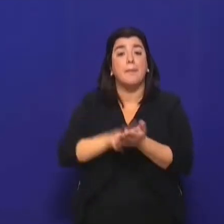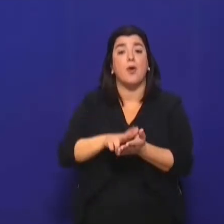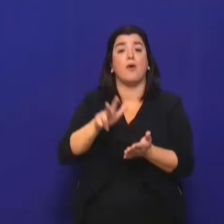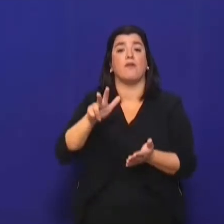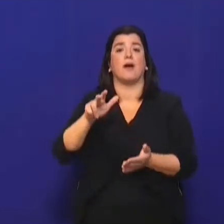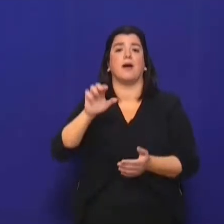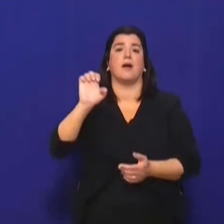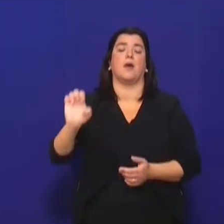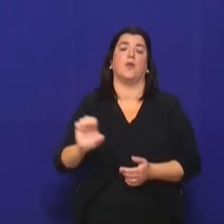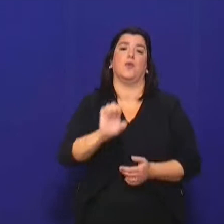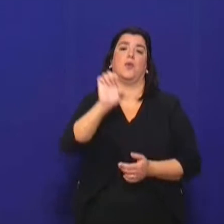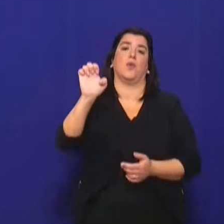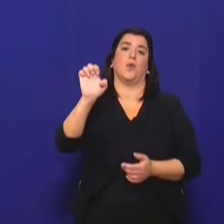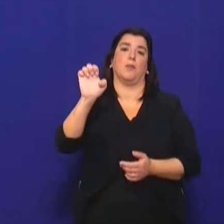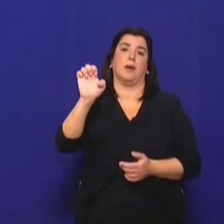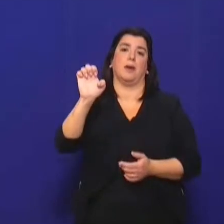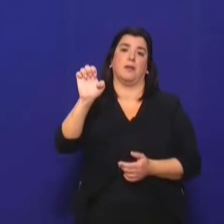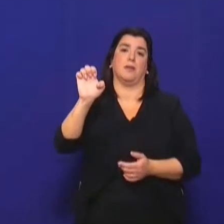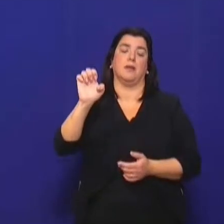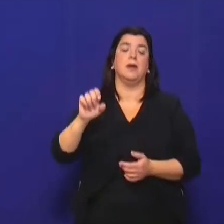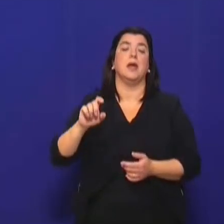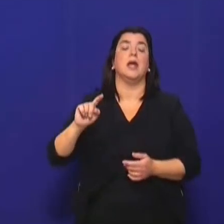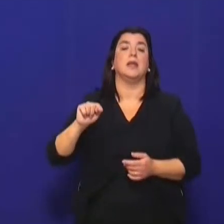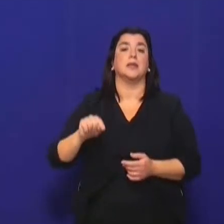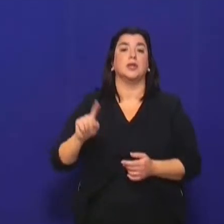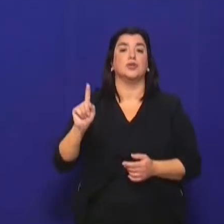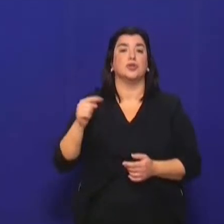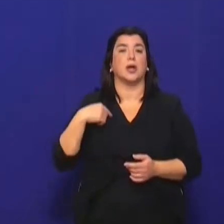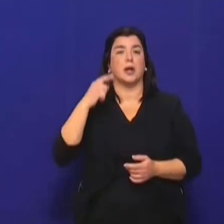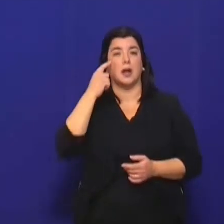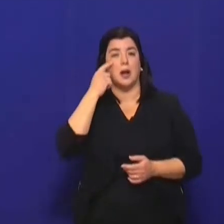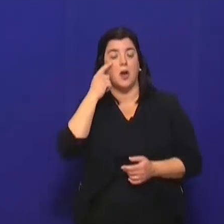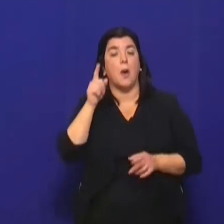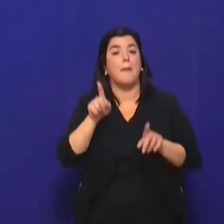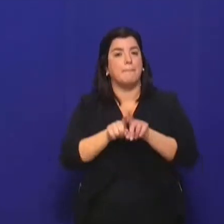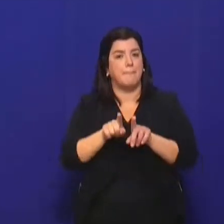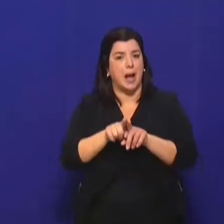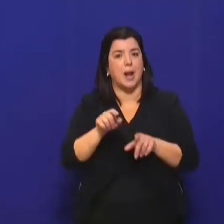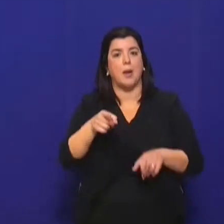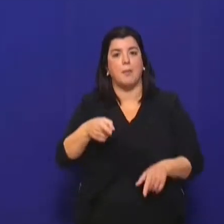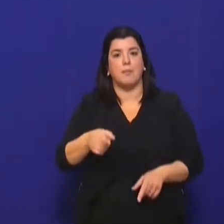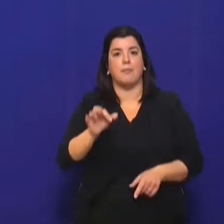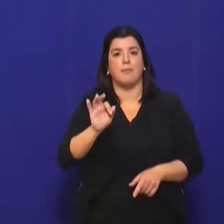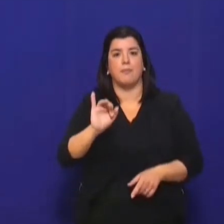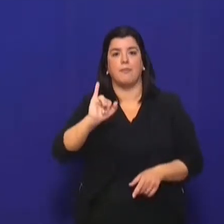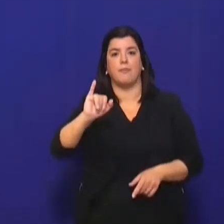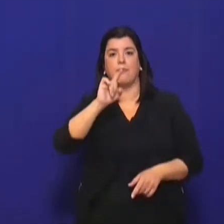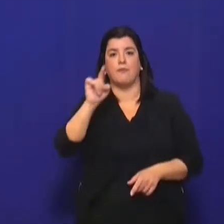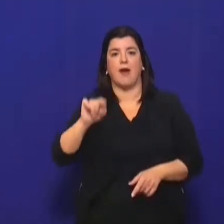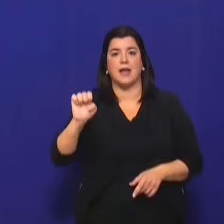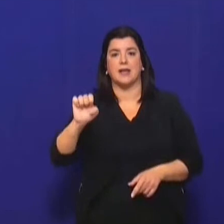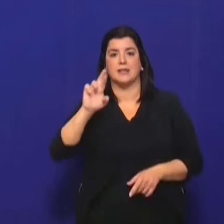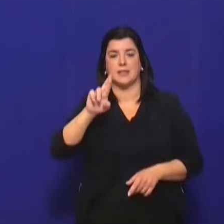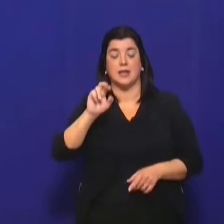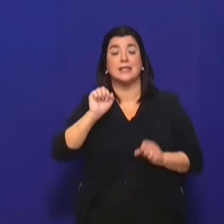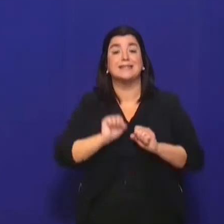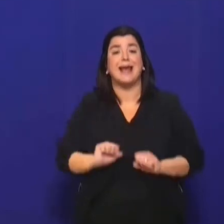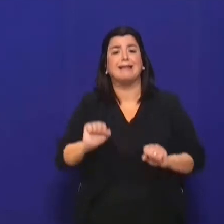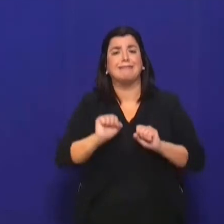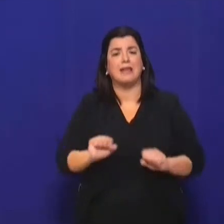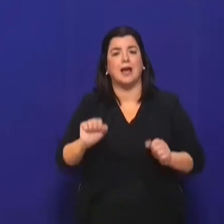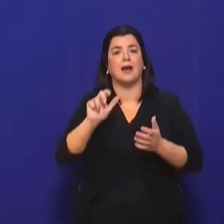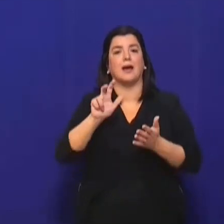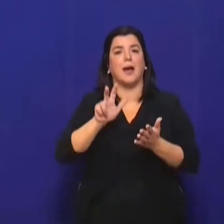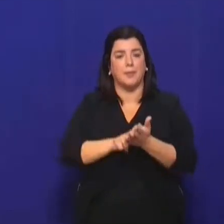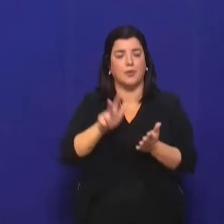mill-European Medicines Agency. U allura bħalma għamilna fil-Pfizer li stennenna li jkun hemm l-approval u għamilna wkoll